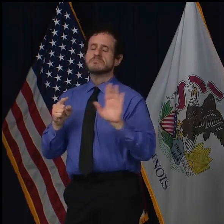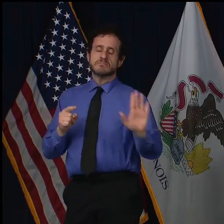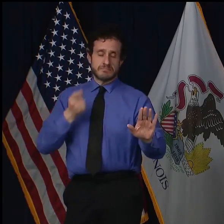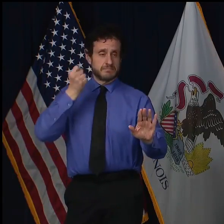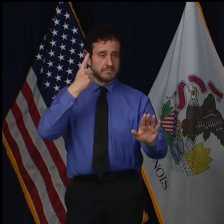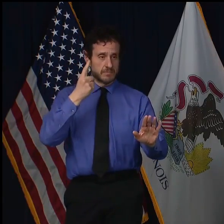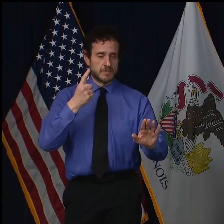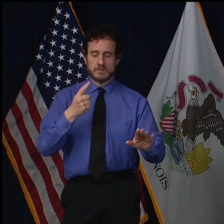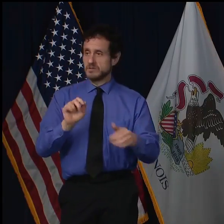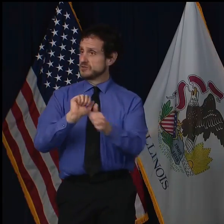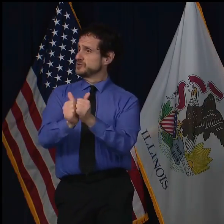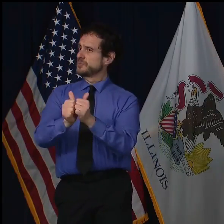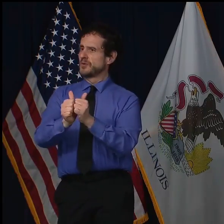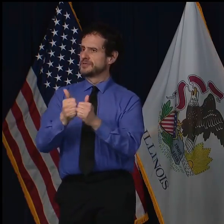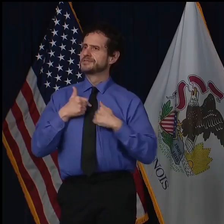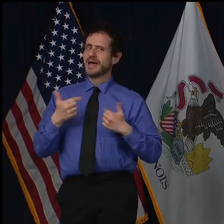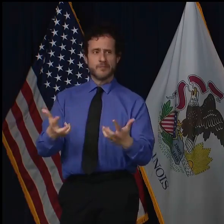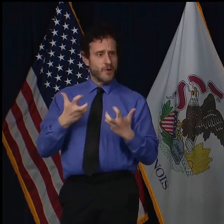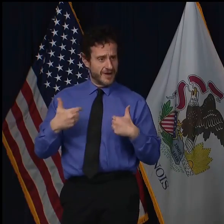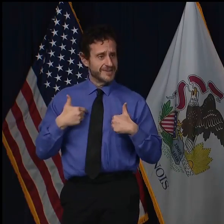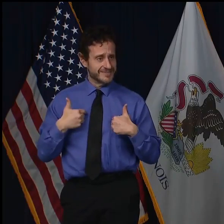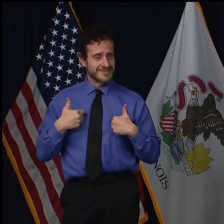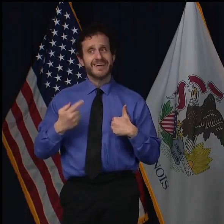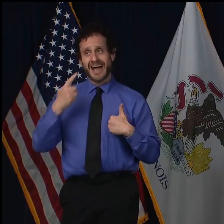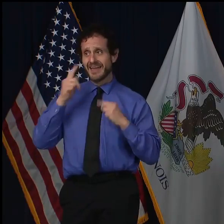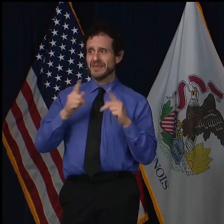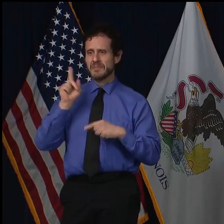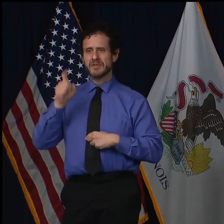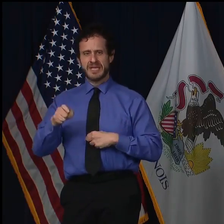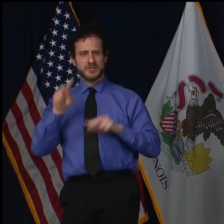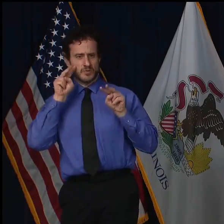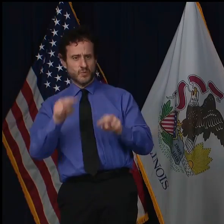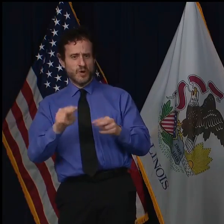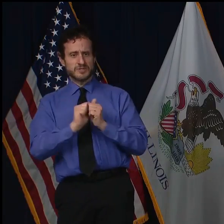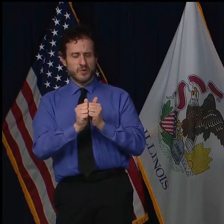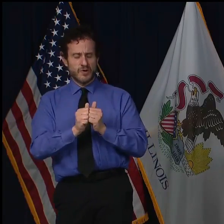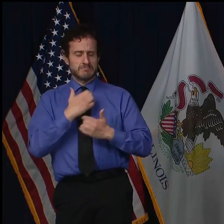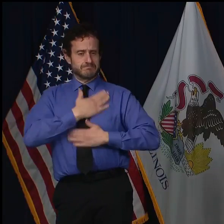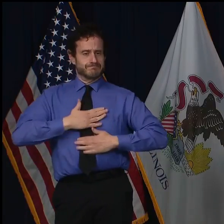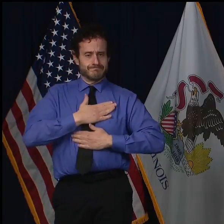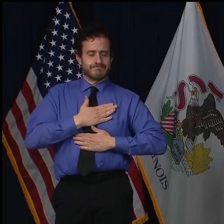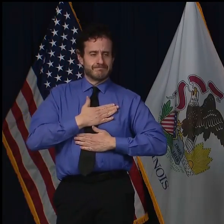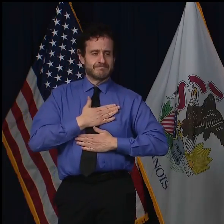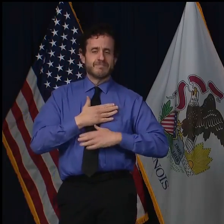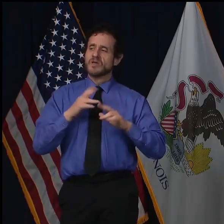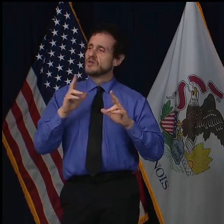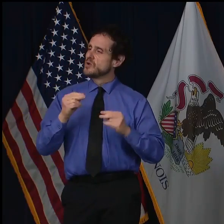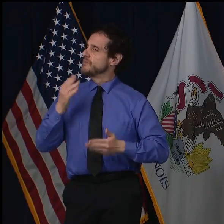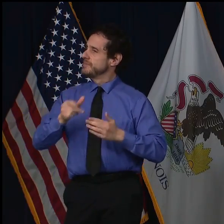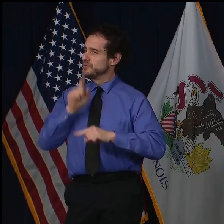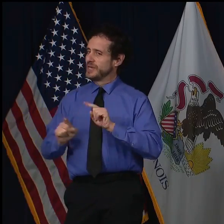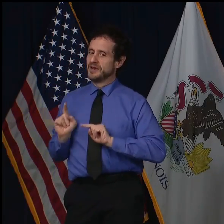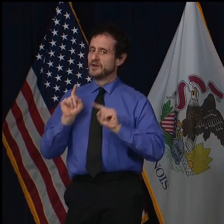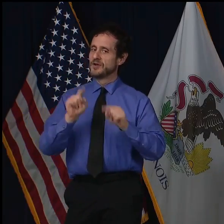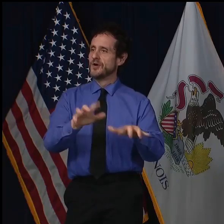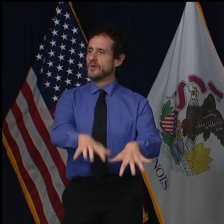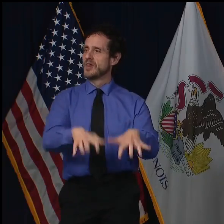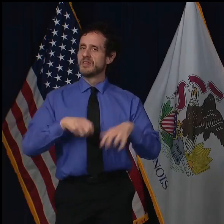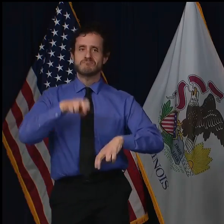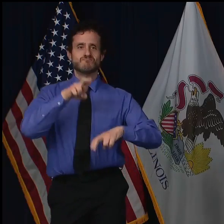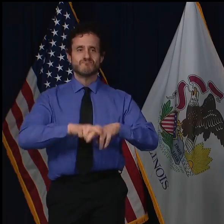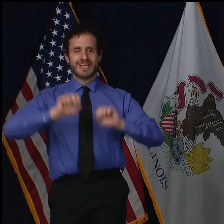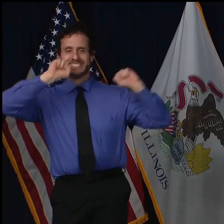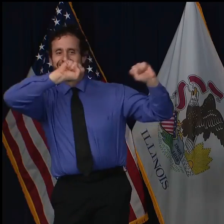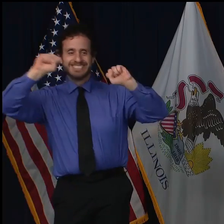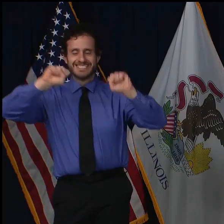listen, I want to get sports up and go. I think people need this as an outlet. No, it won't be in person, at least not in the next month